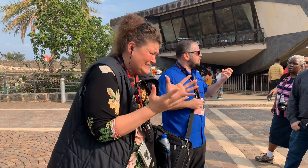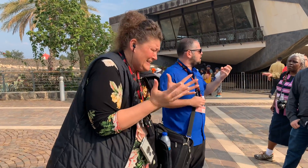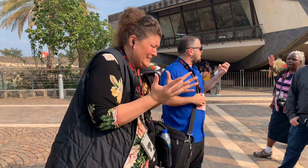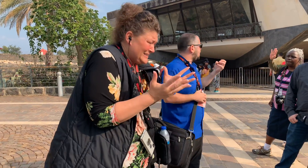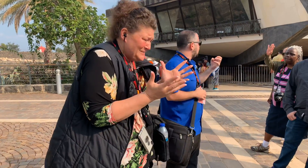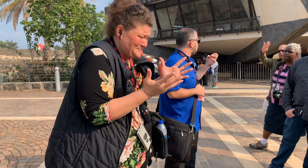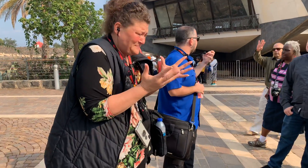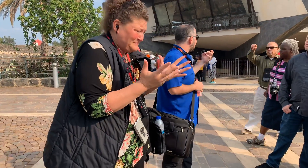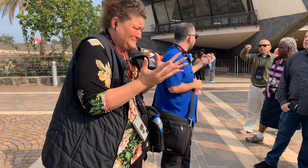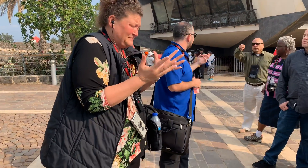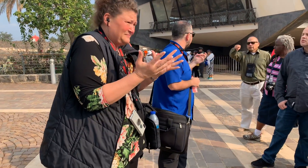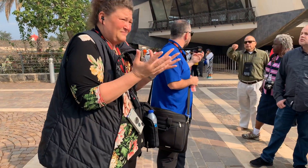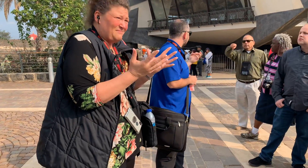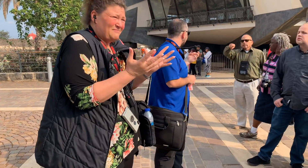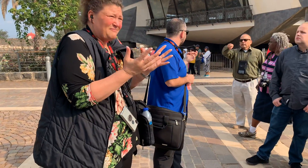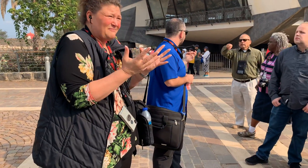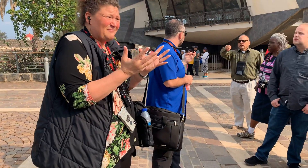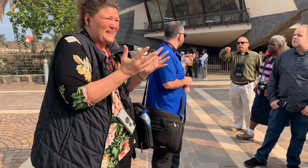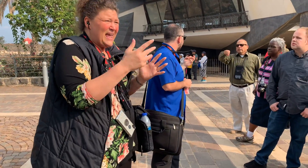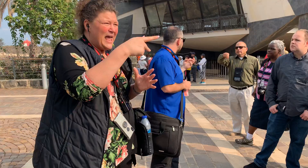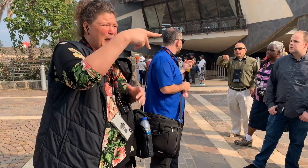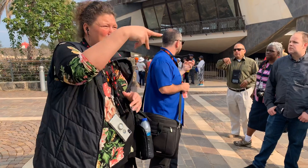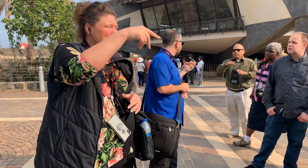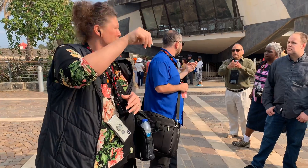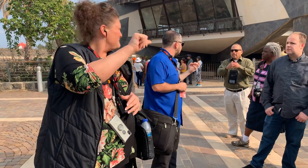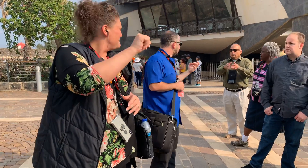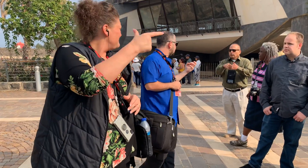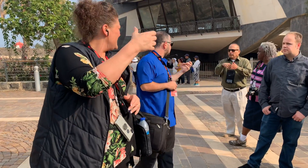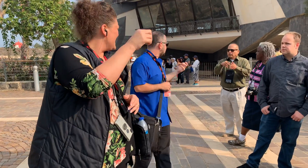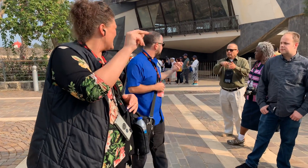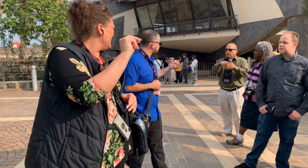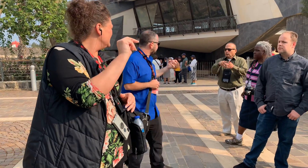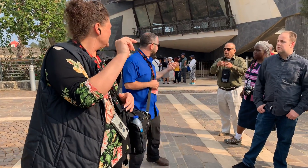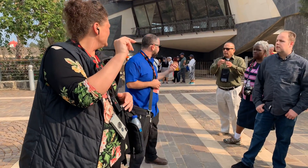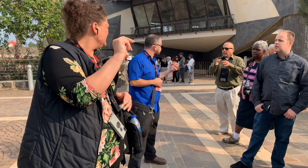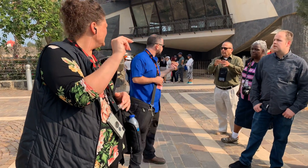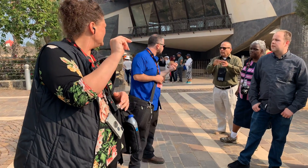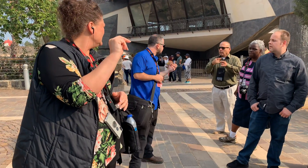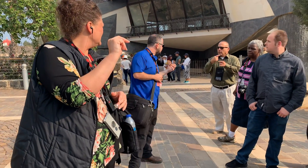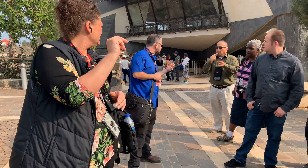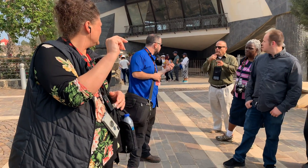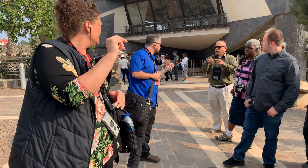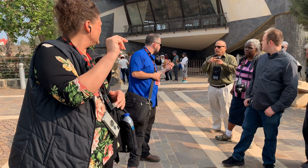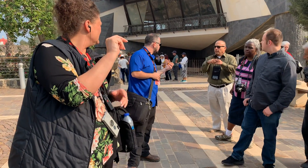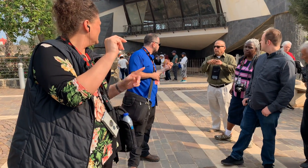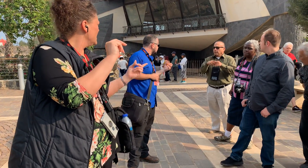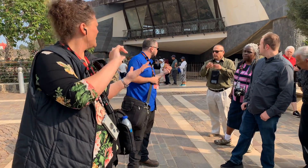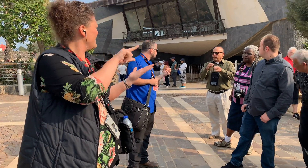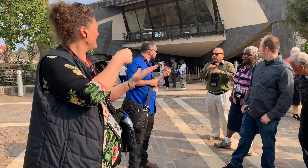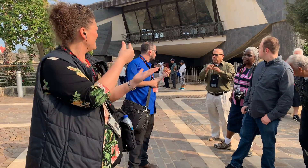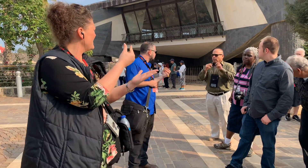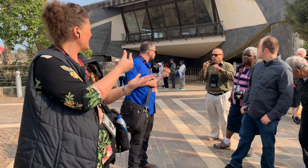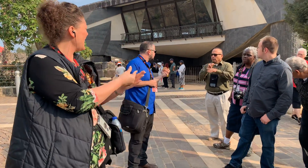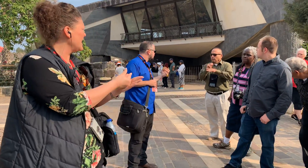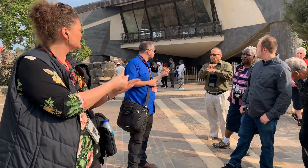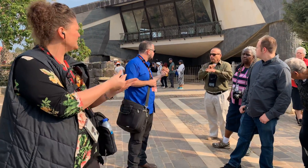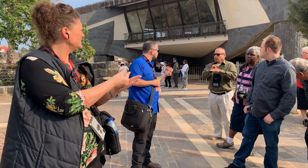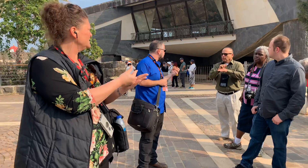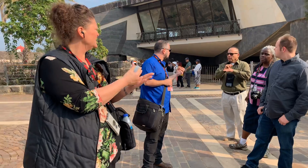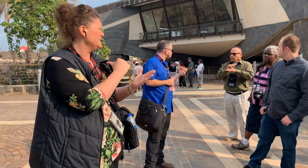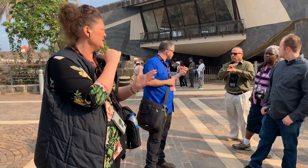that a pagan... Now, in the Gospel, did it describe that about him building a